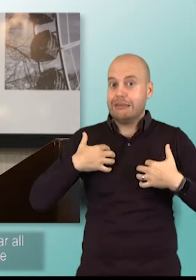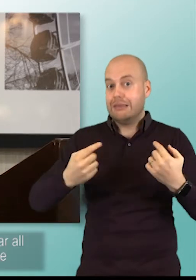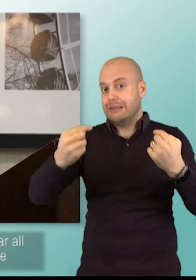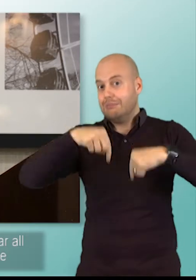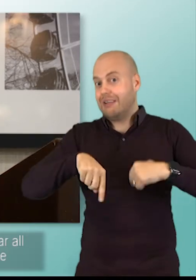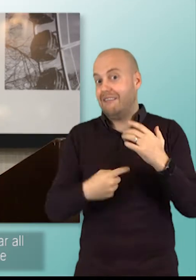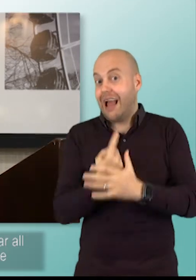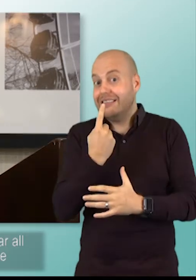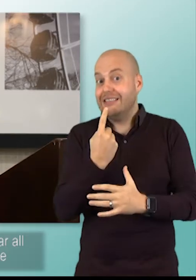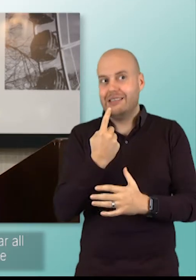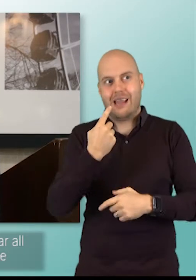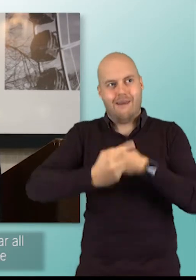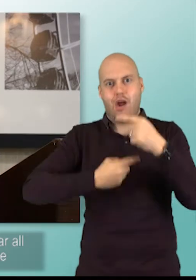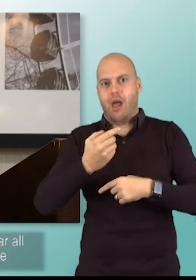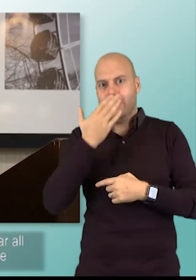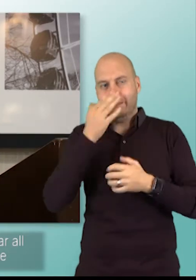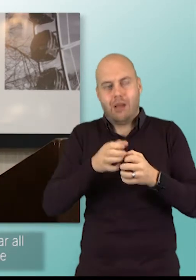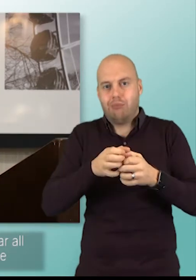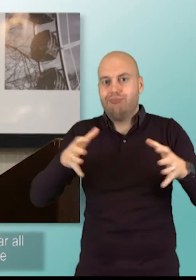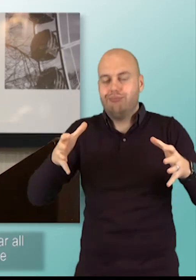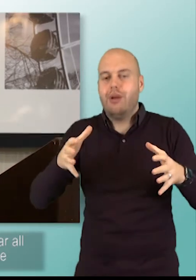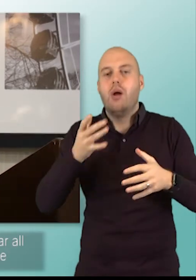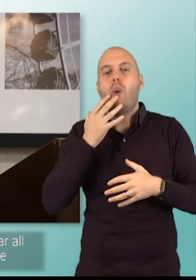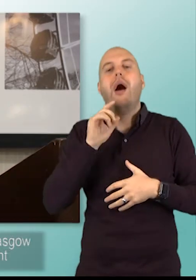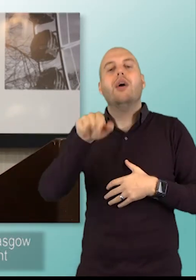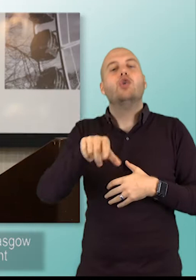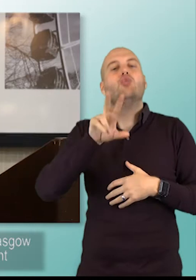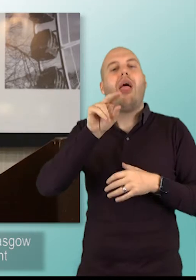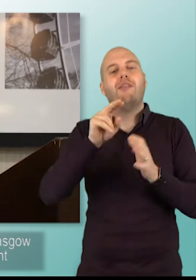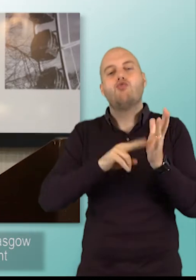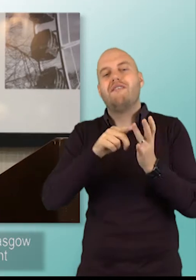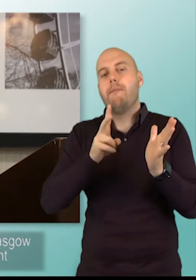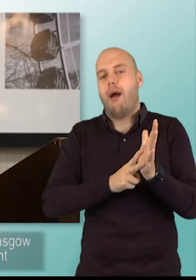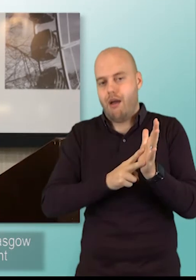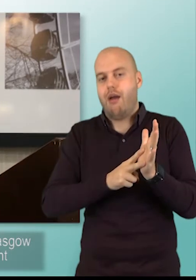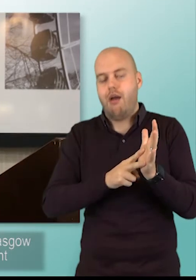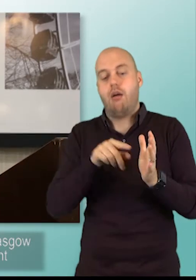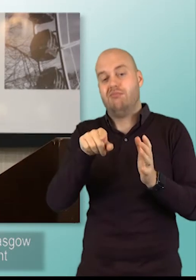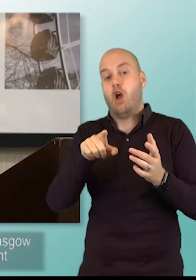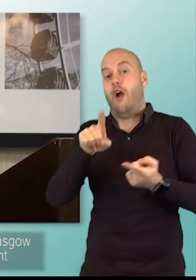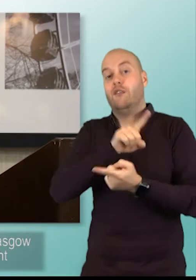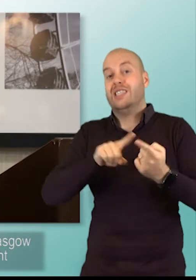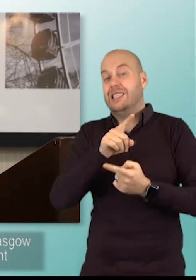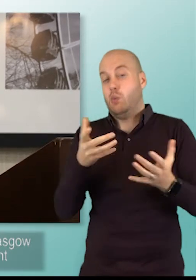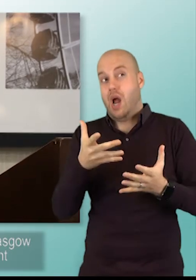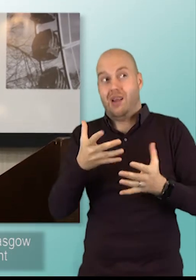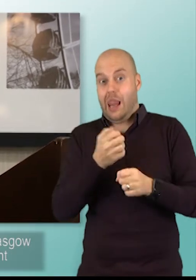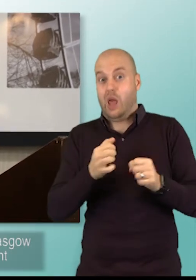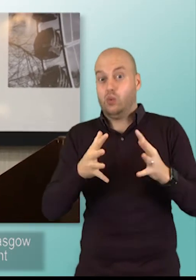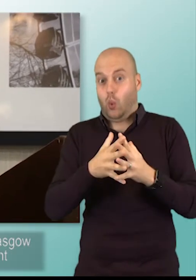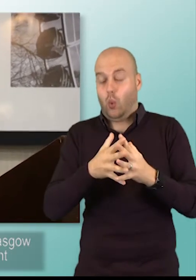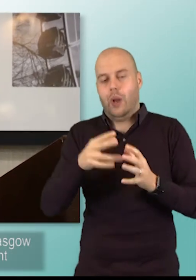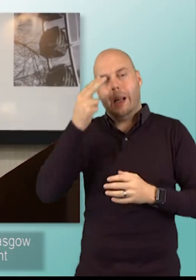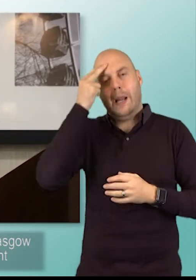year on year, all through the week of 12th of November. So it'll be launched on 12th of November with a conference in Glasgow. And it's called